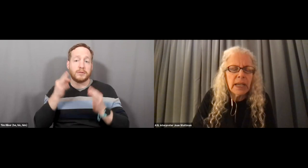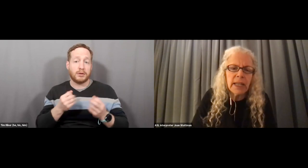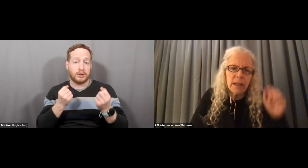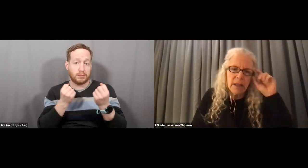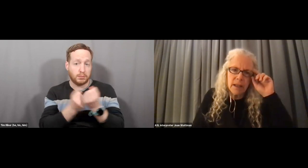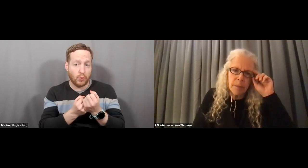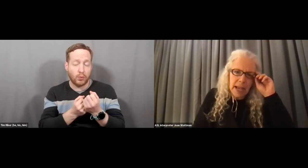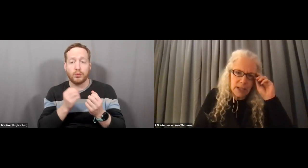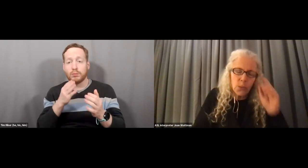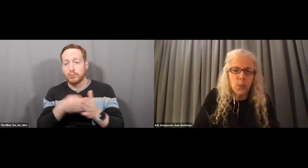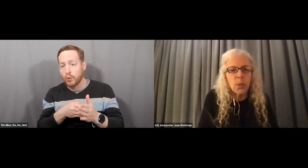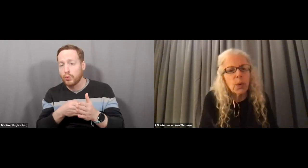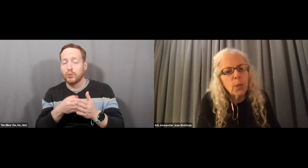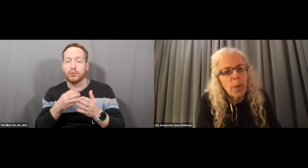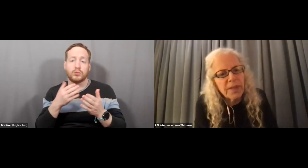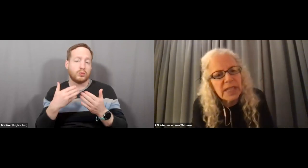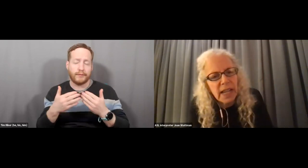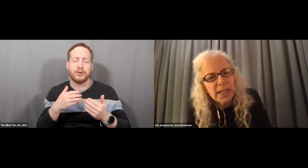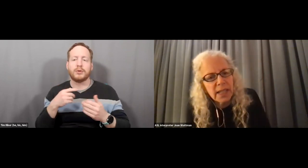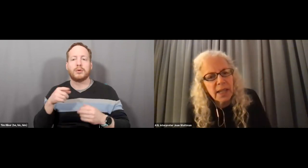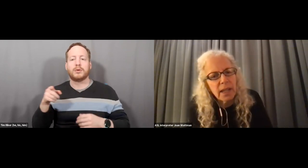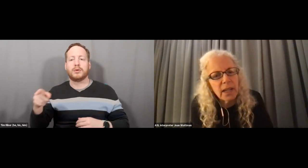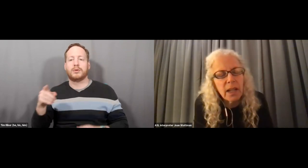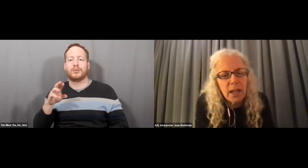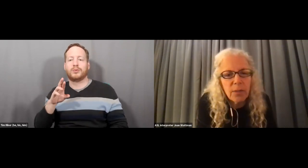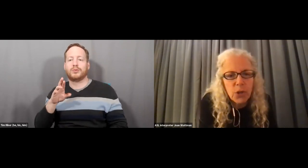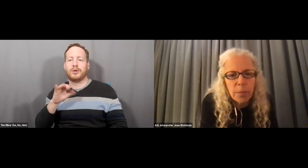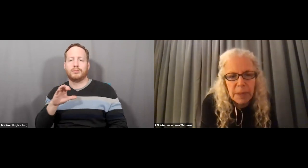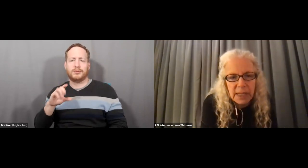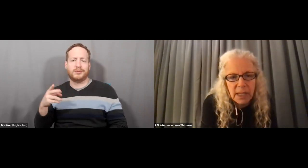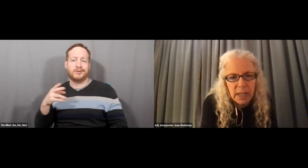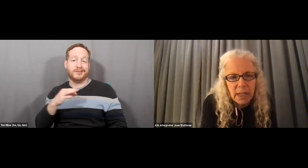In the past, when we've discussed certain bills,